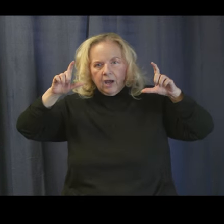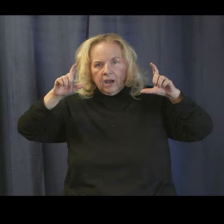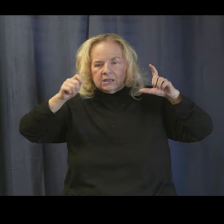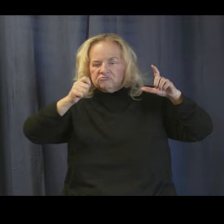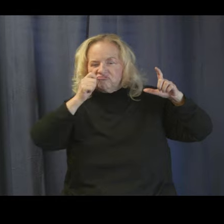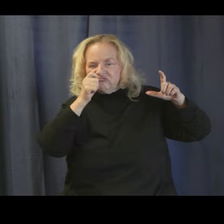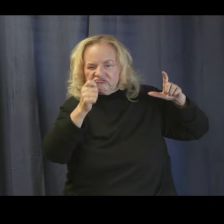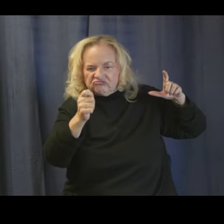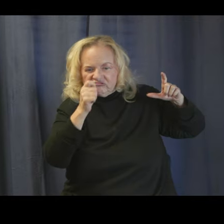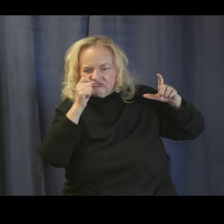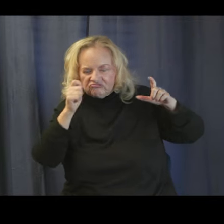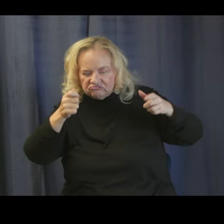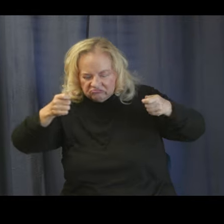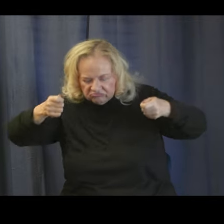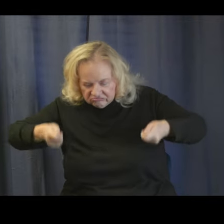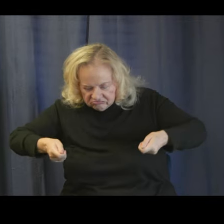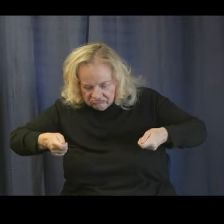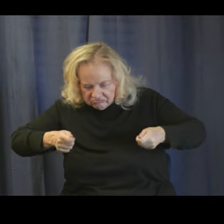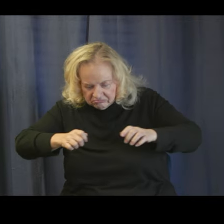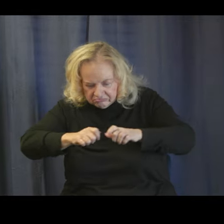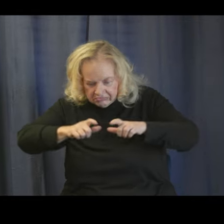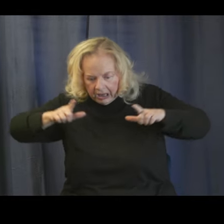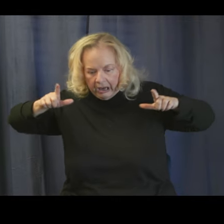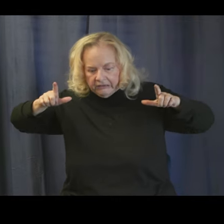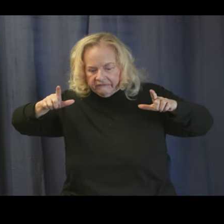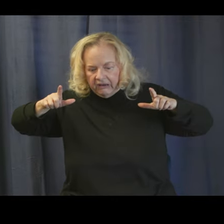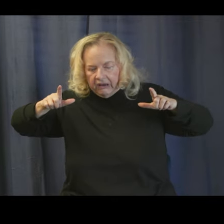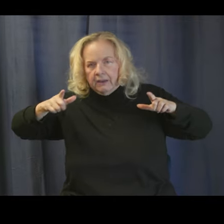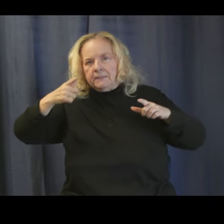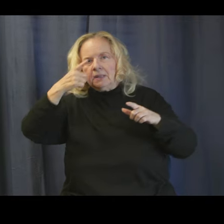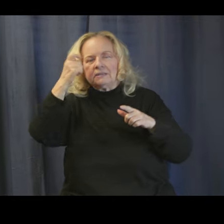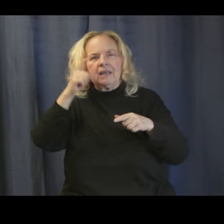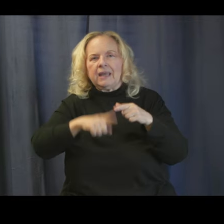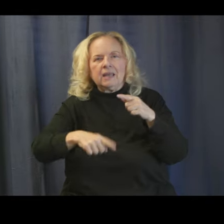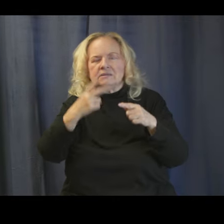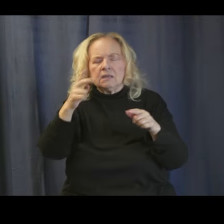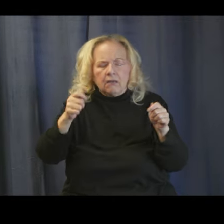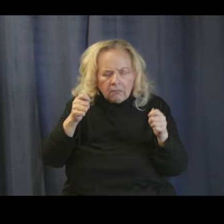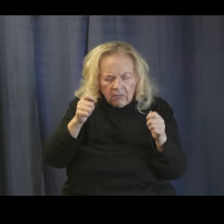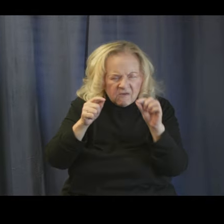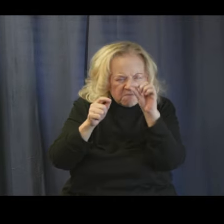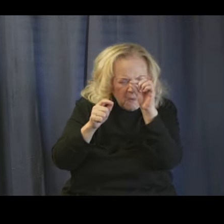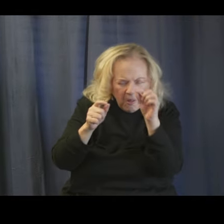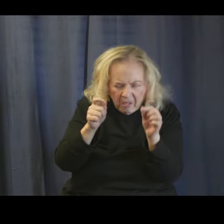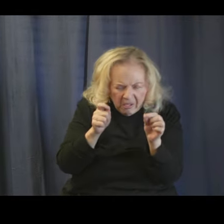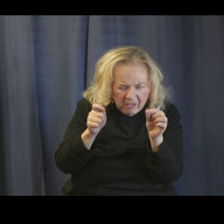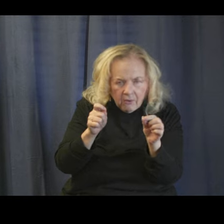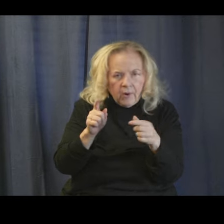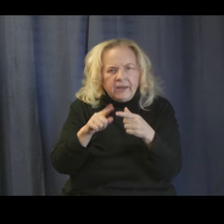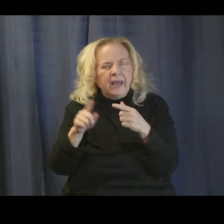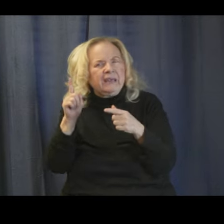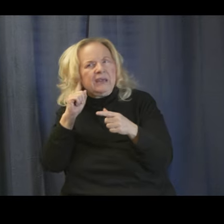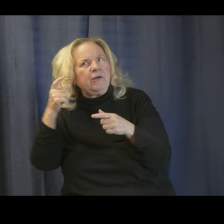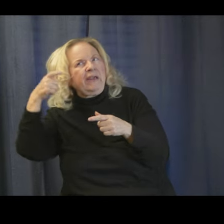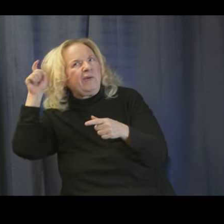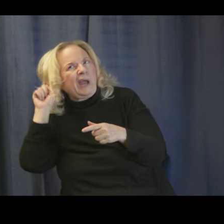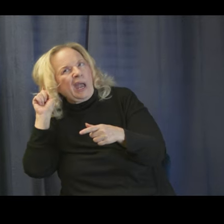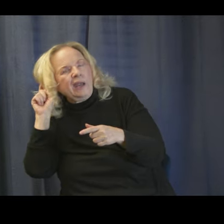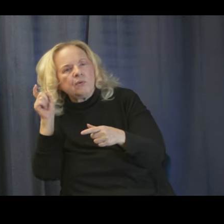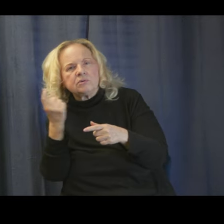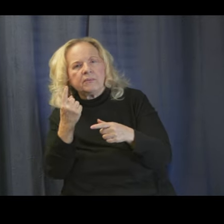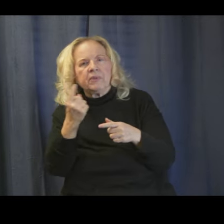magnifying glass. Some people have a whole sheet to lay it on their page to magnify it because they can't see or they can't hear. They get hearing